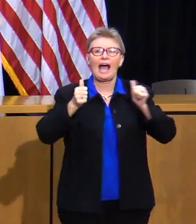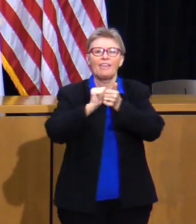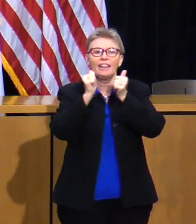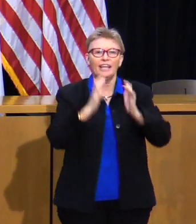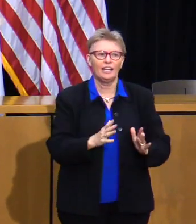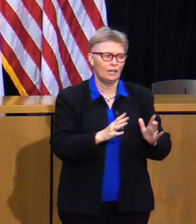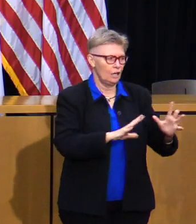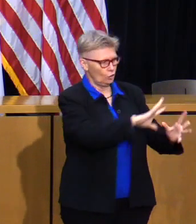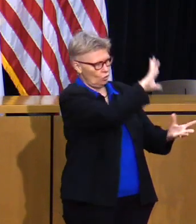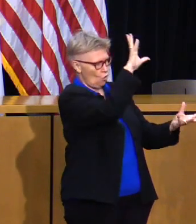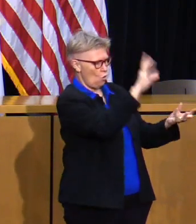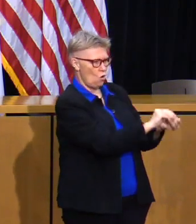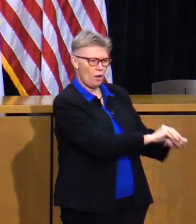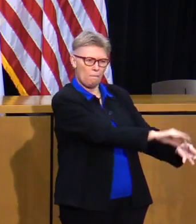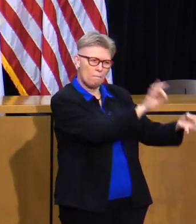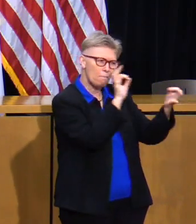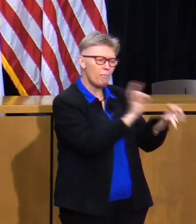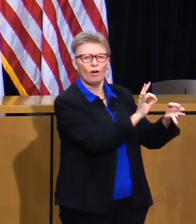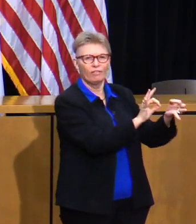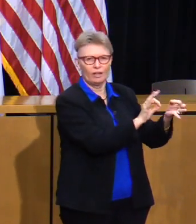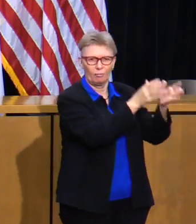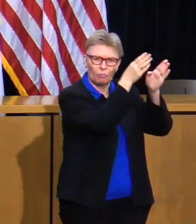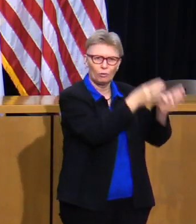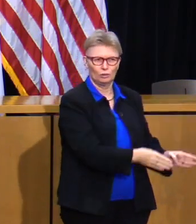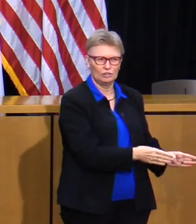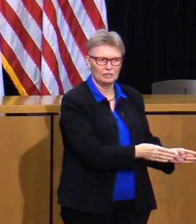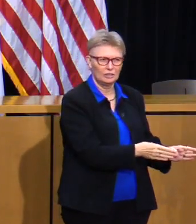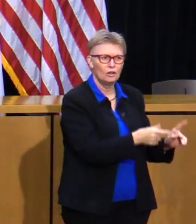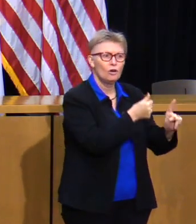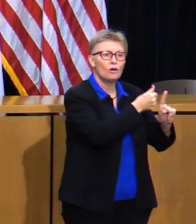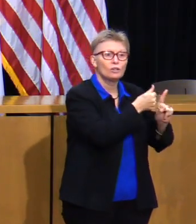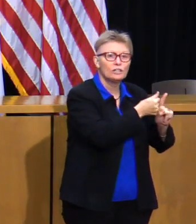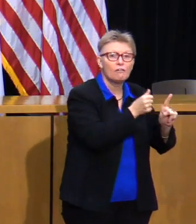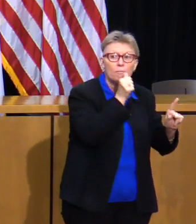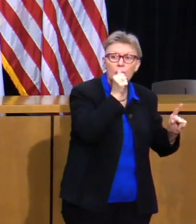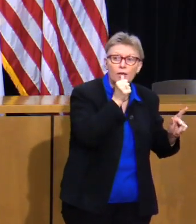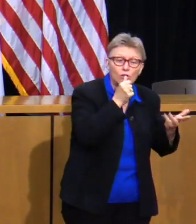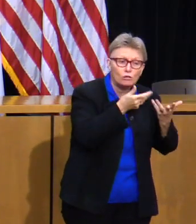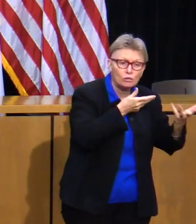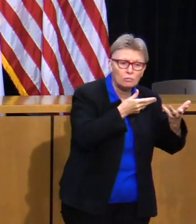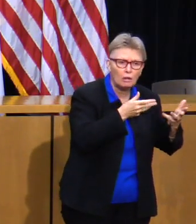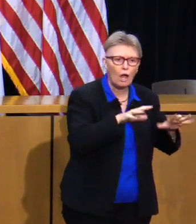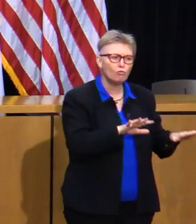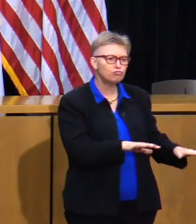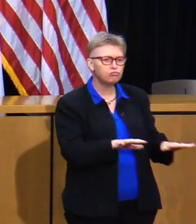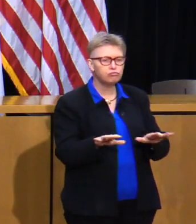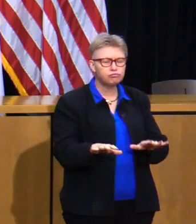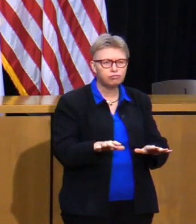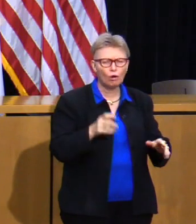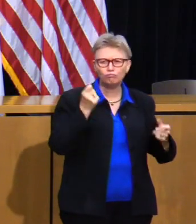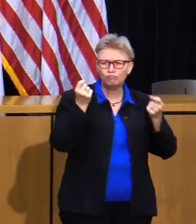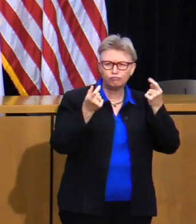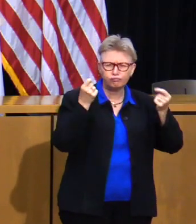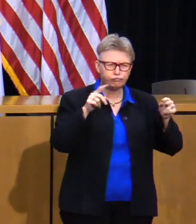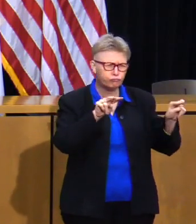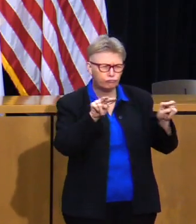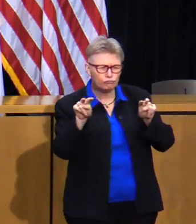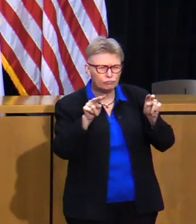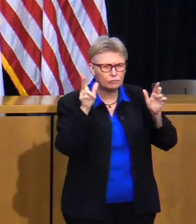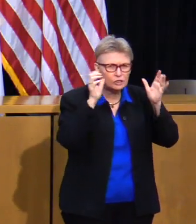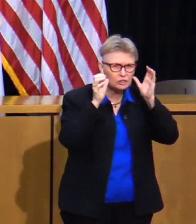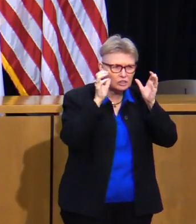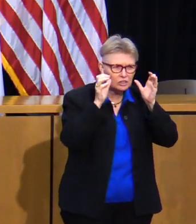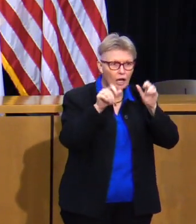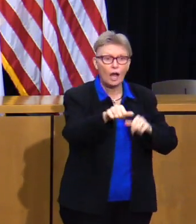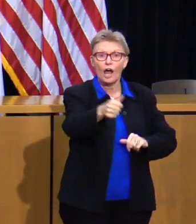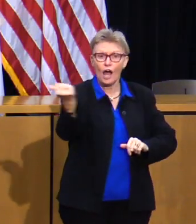the total package. She's patient, even-keeled, and down to earth. Her fellow justices know they